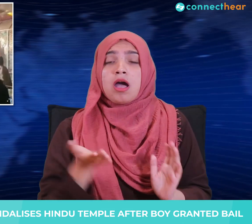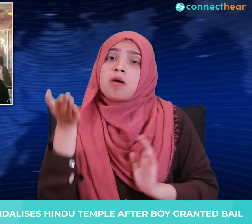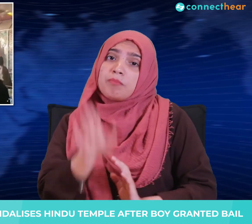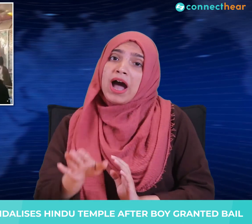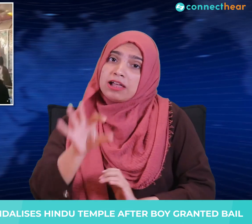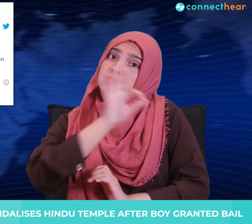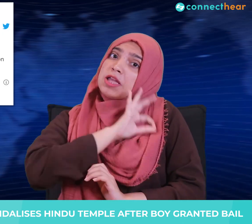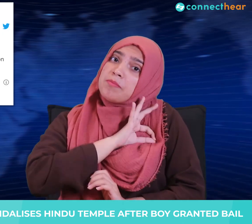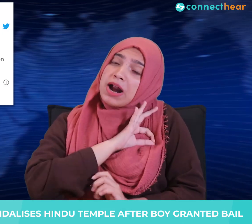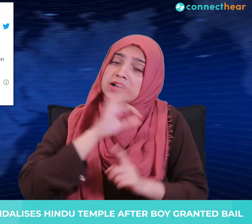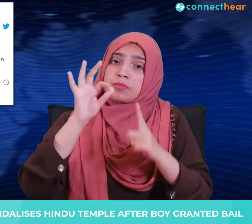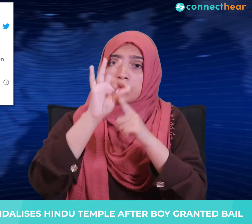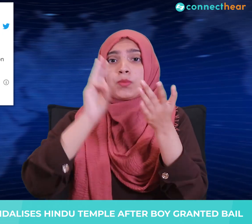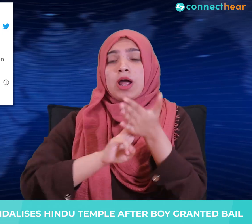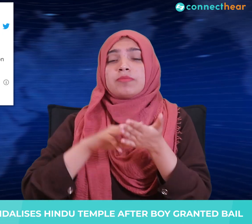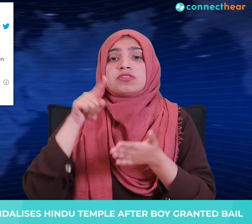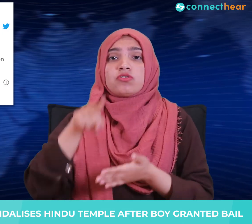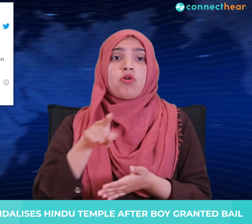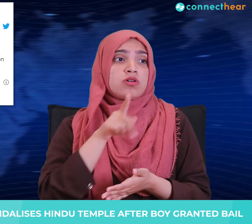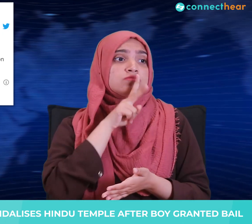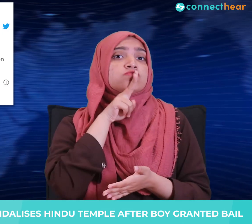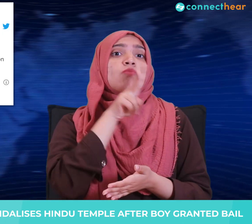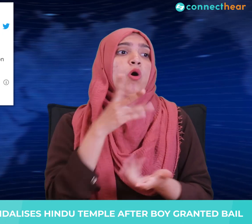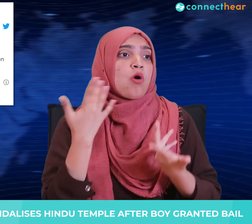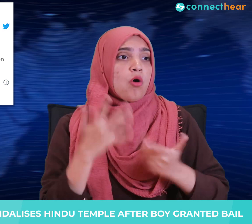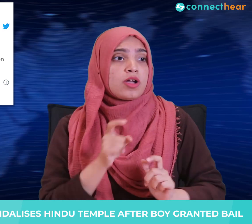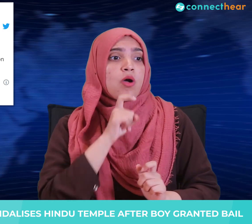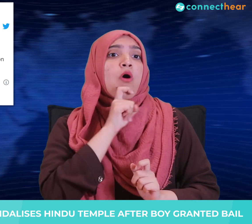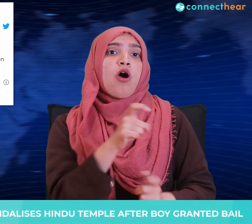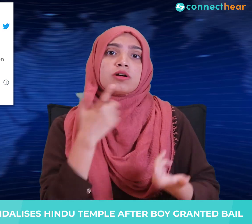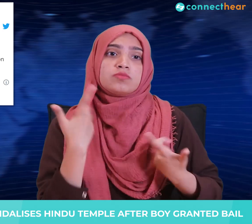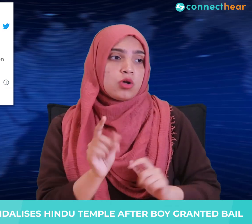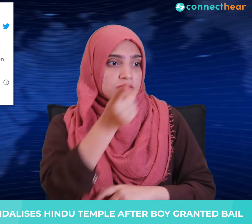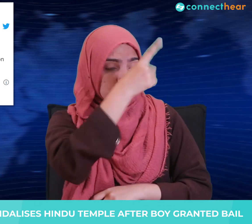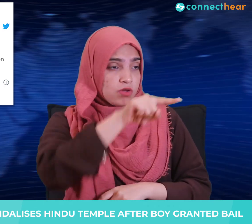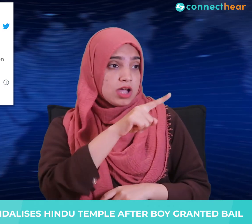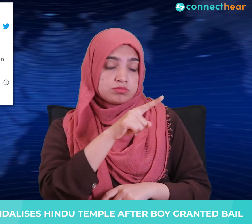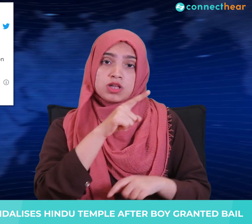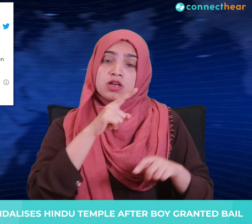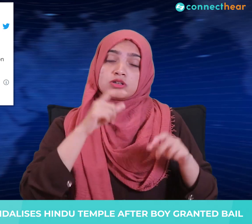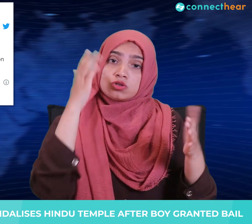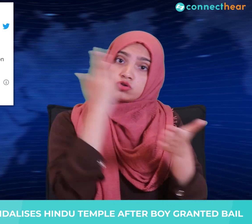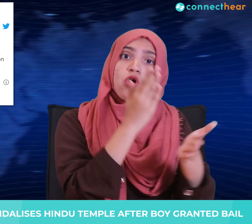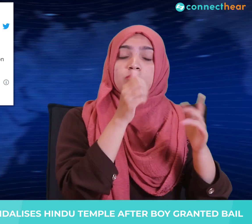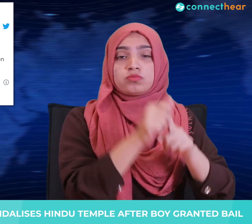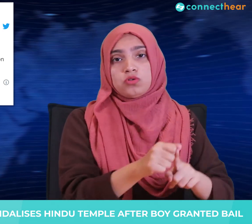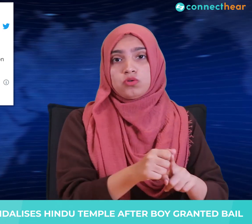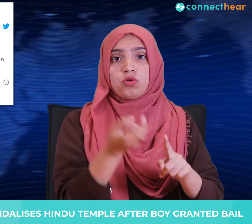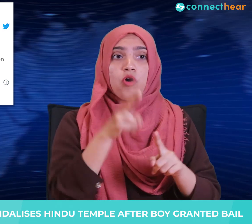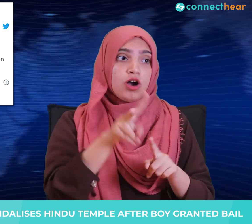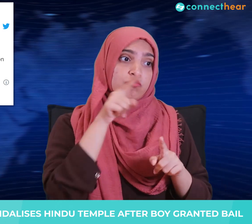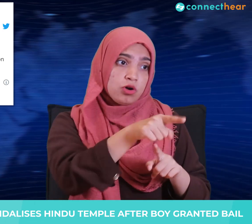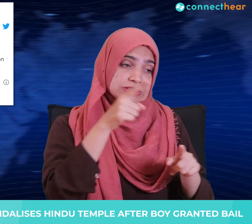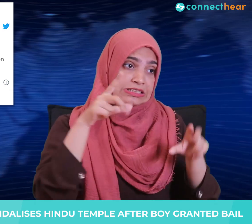directed Punjab police chief to arrest the culprits. Strongly condemn attack on Ganesh Mandir in Bhang.